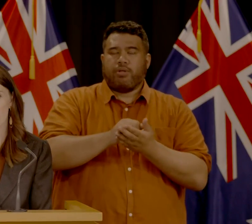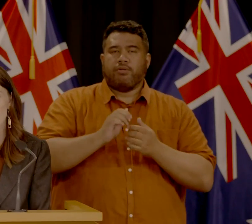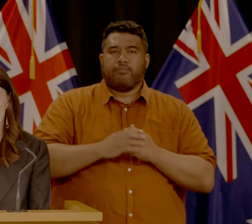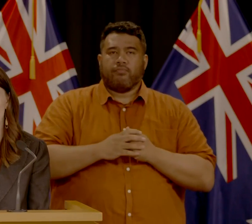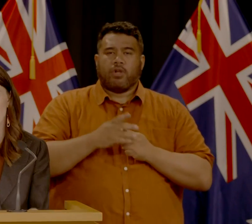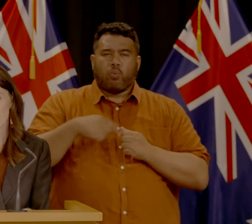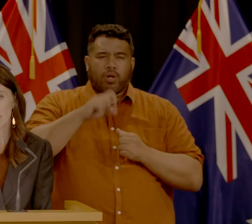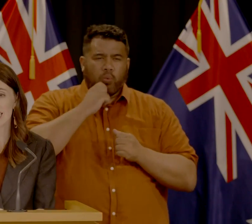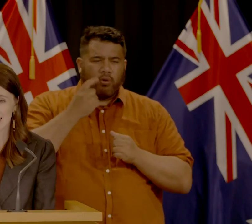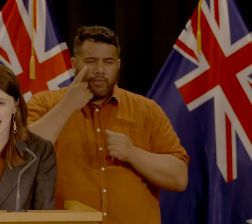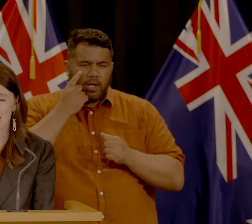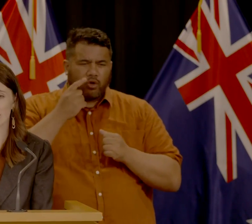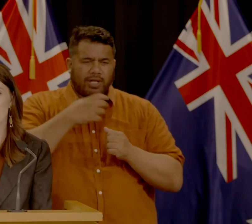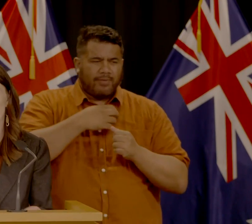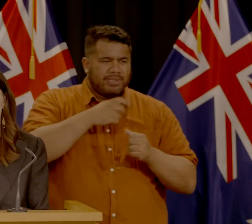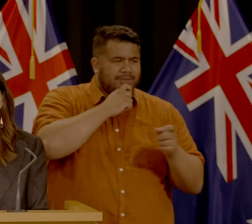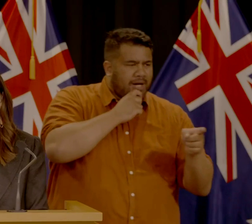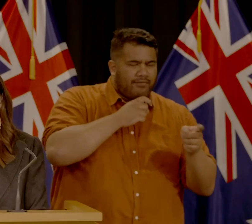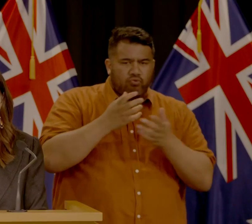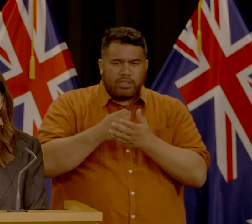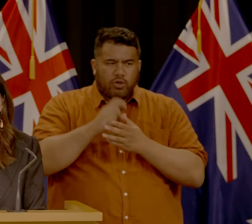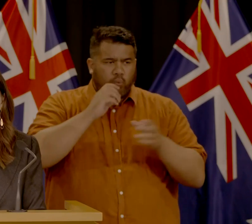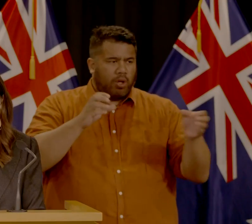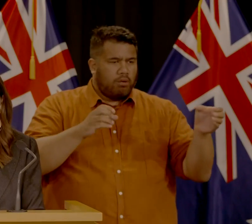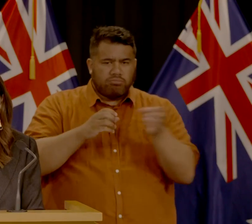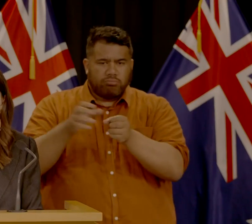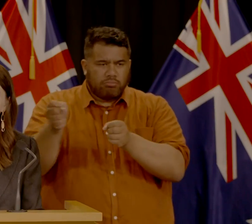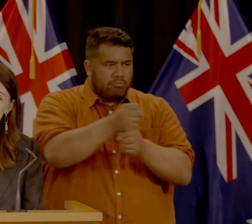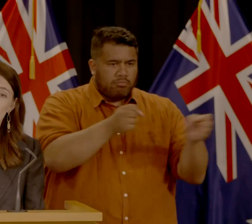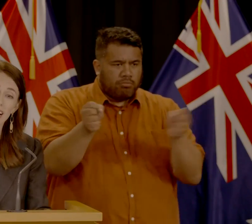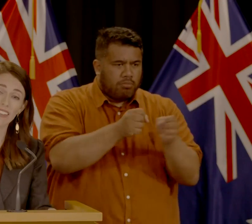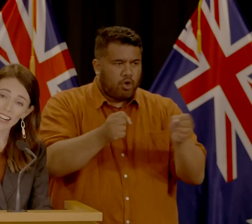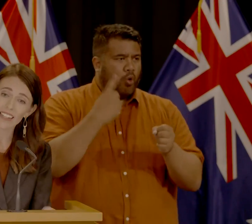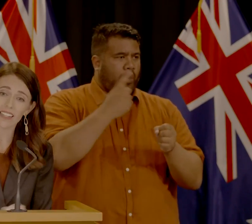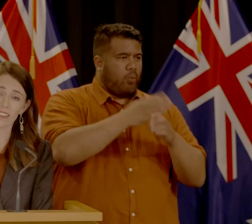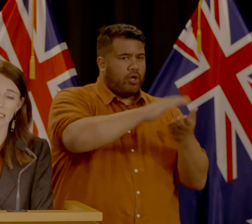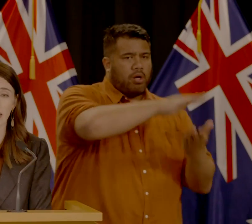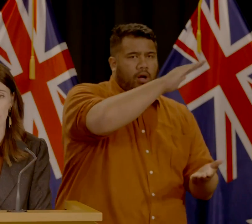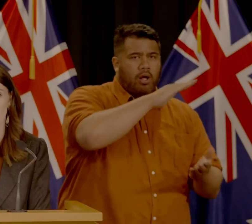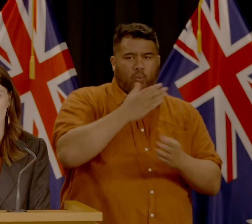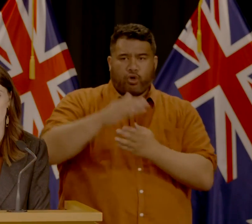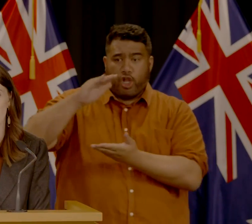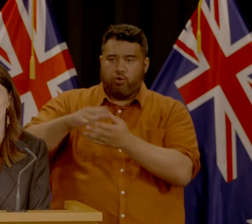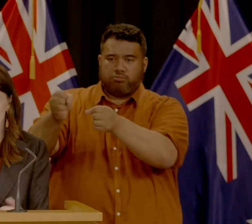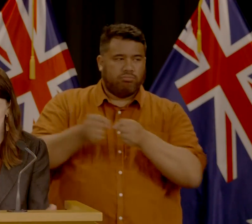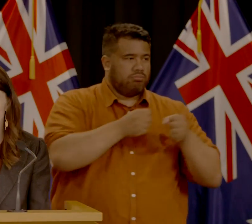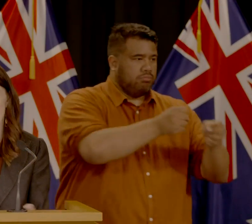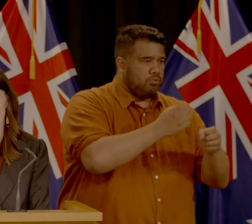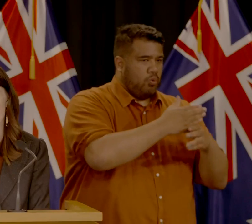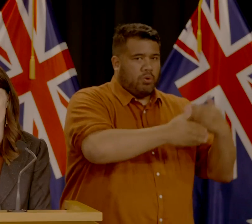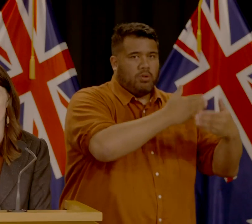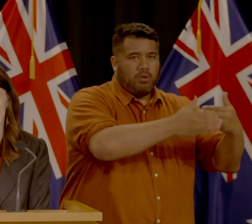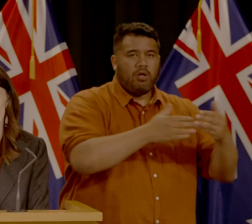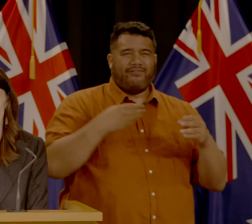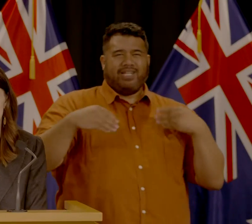looking to redeploy government staff across areas of high demand where we have in other areas much lower demand. We do need to